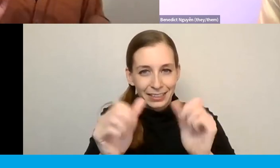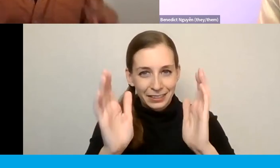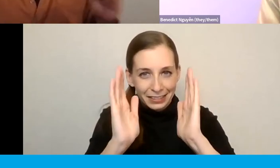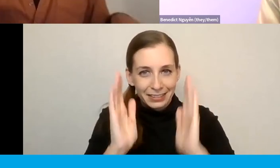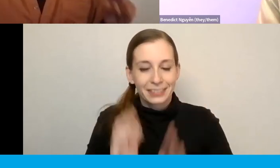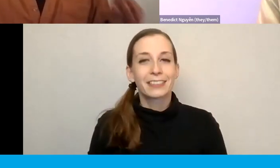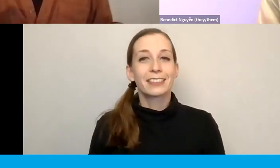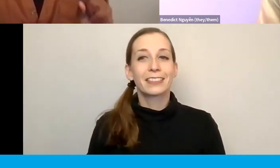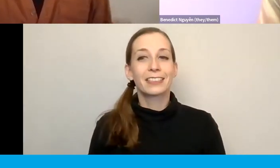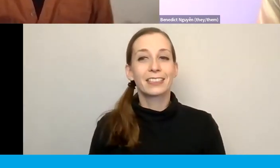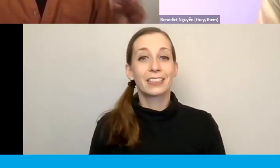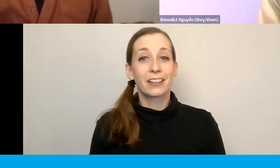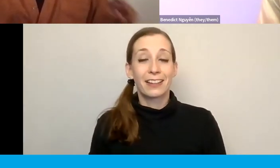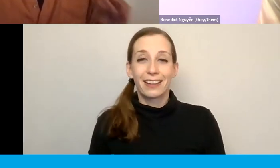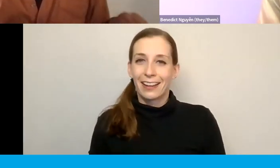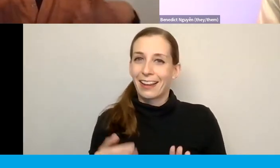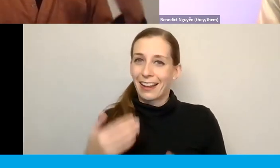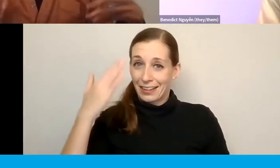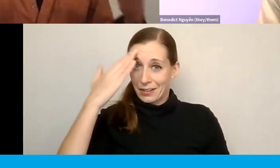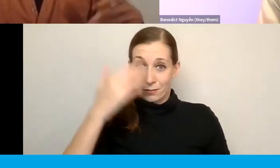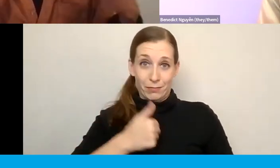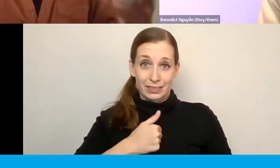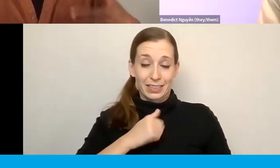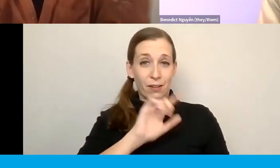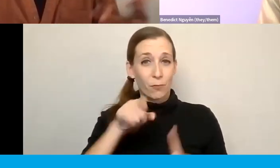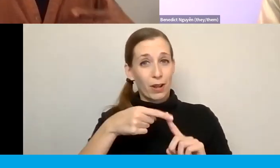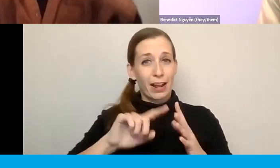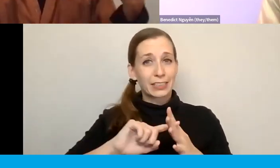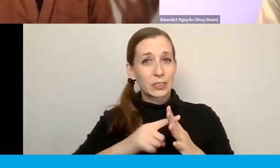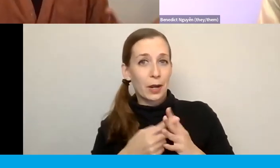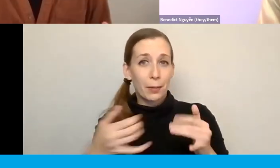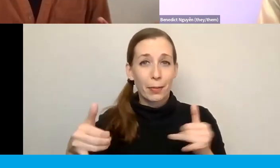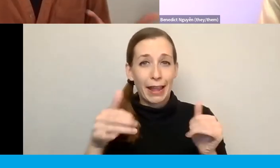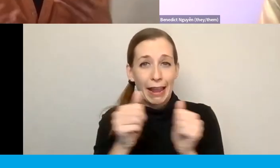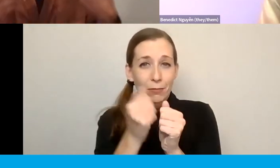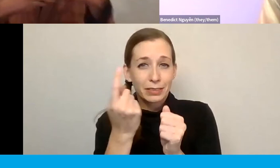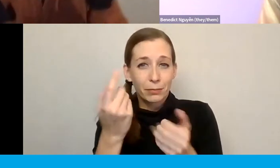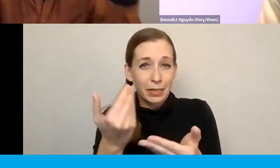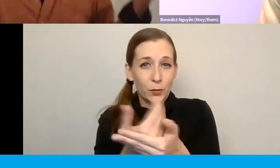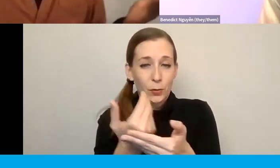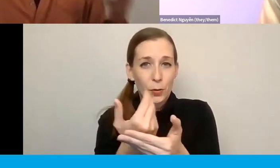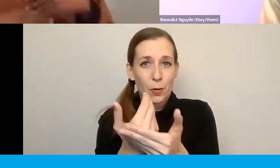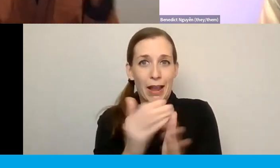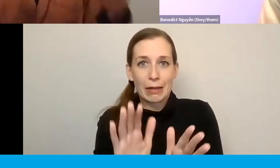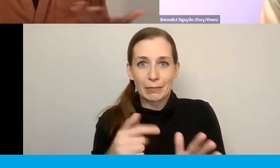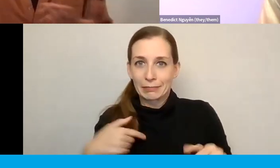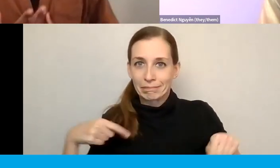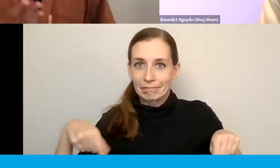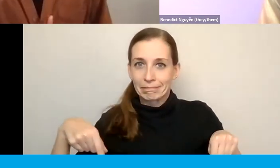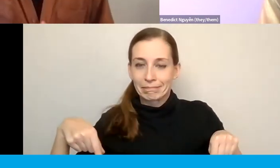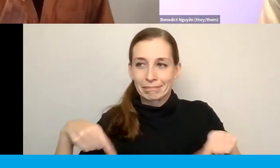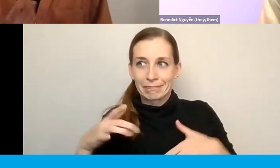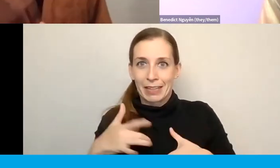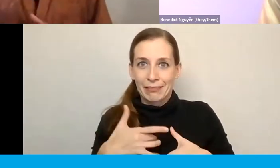new, there's like an anxiety that like that people are just gonna become like disinterested, or like that, I don't